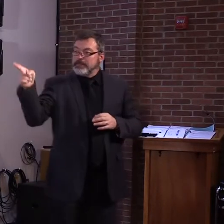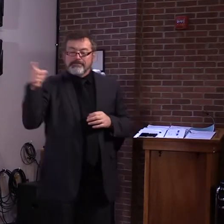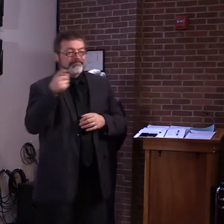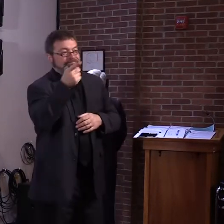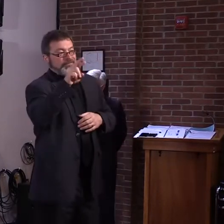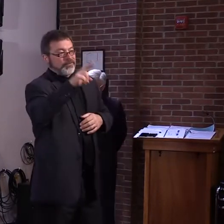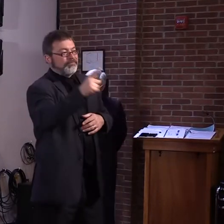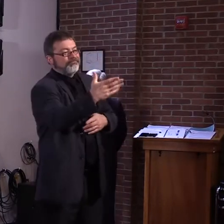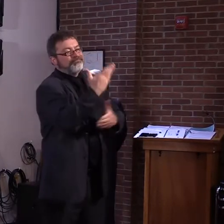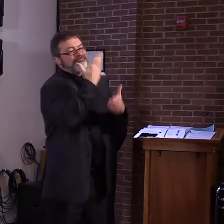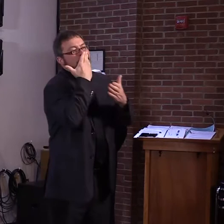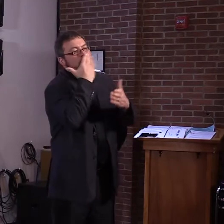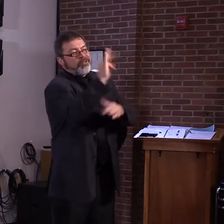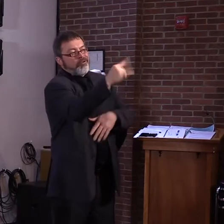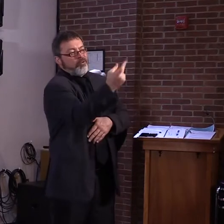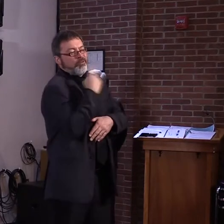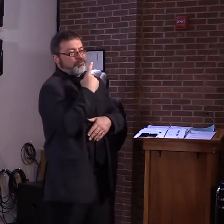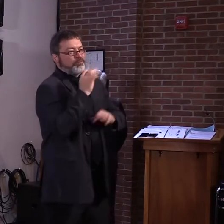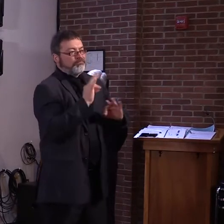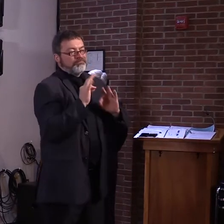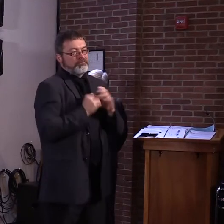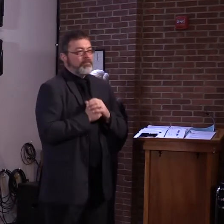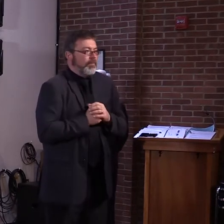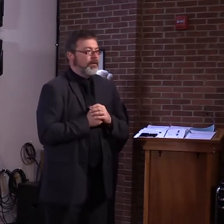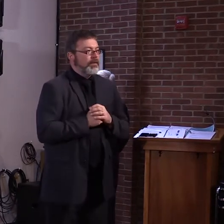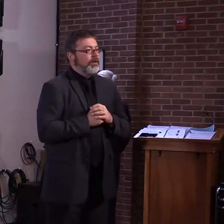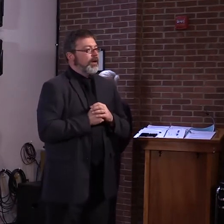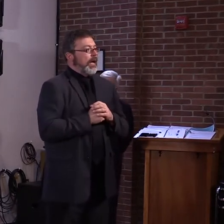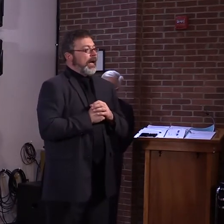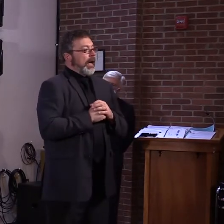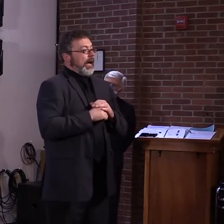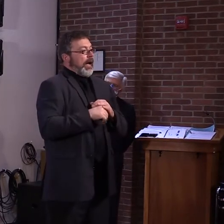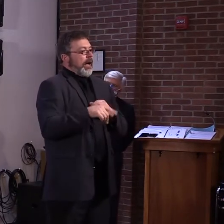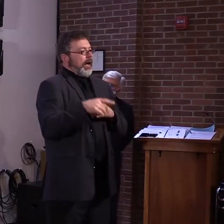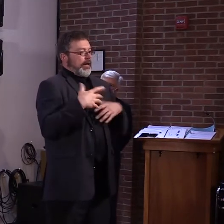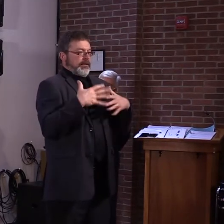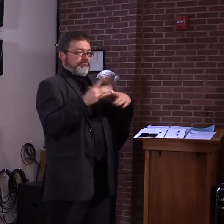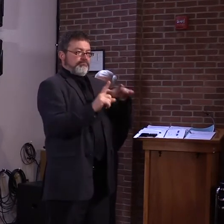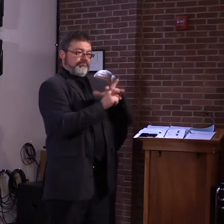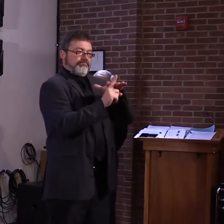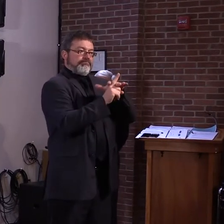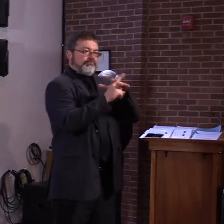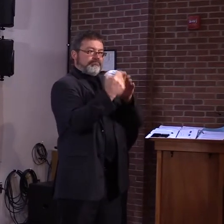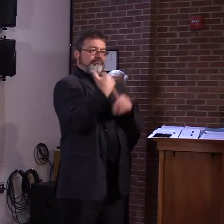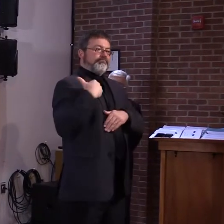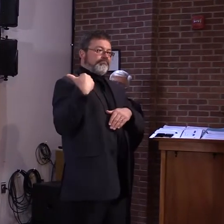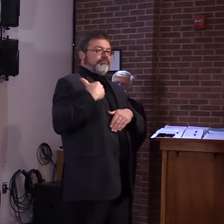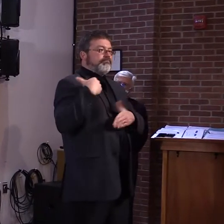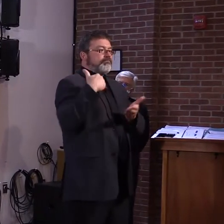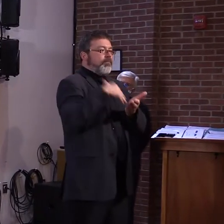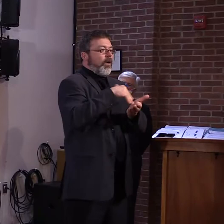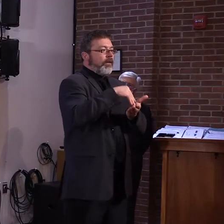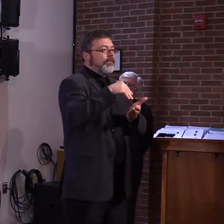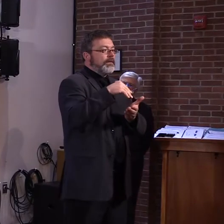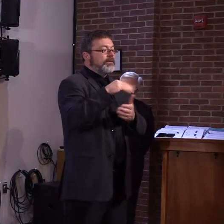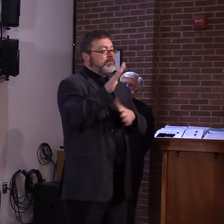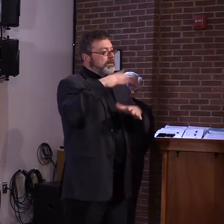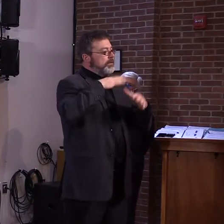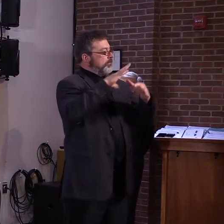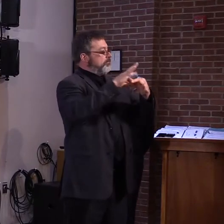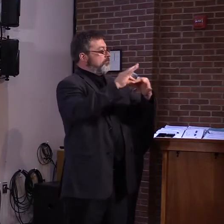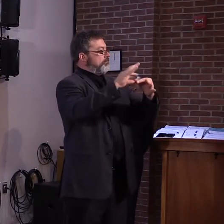Thanks for that question. I know that question has come up a lot lately. I want to explain a little bit about